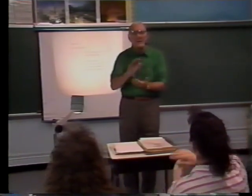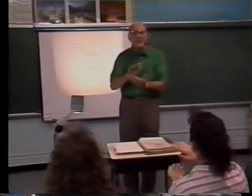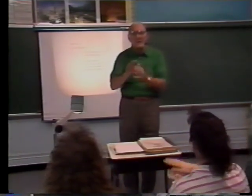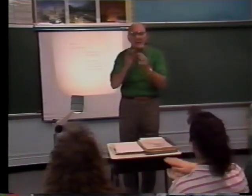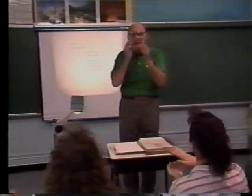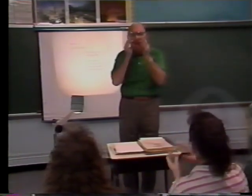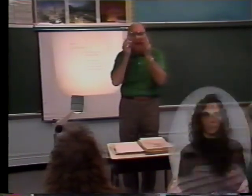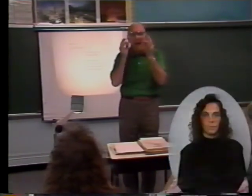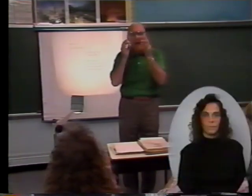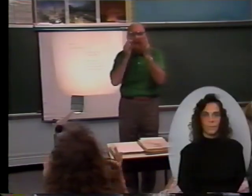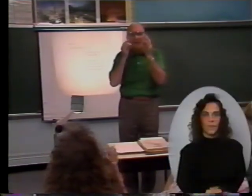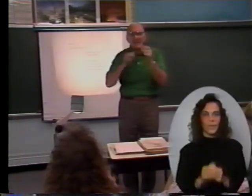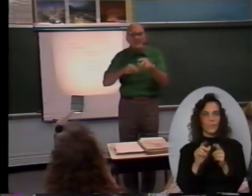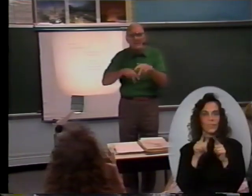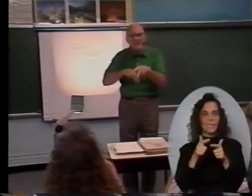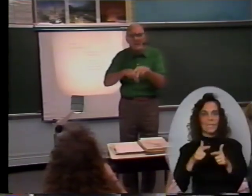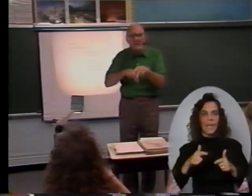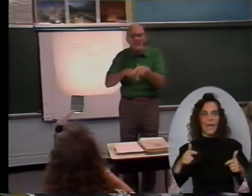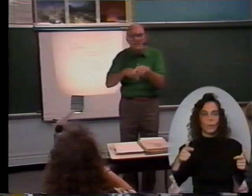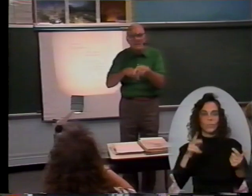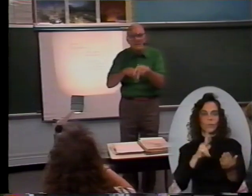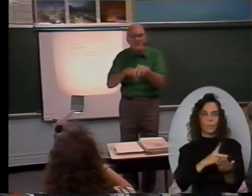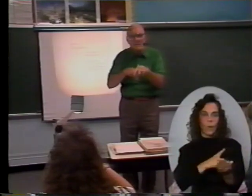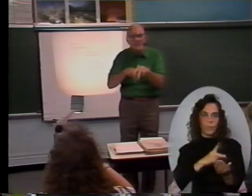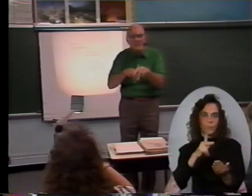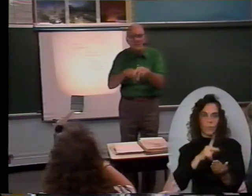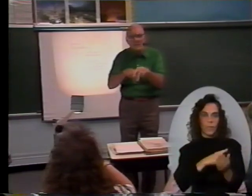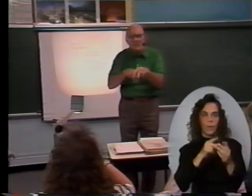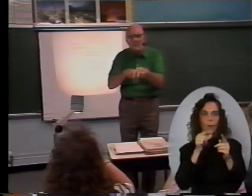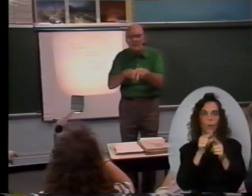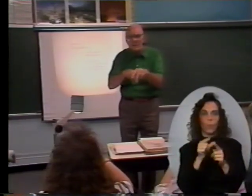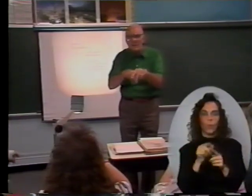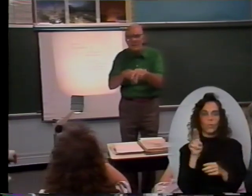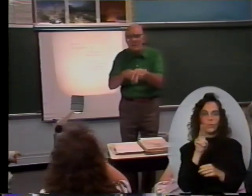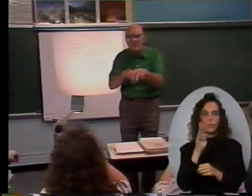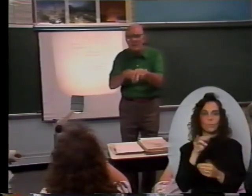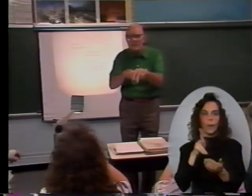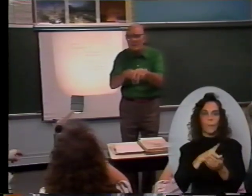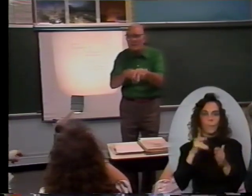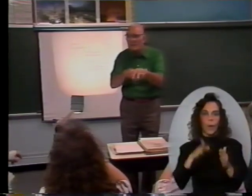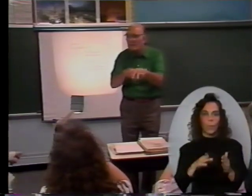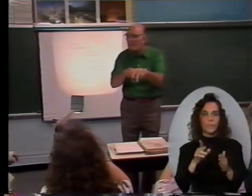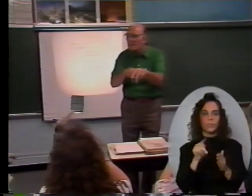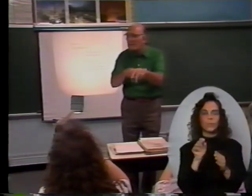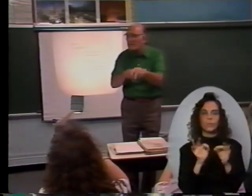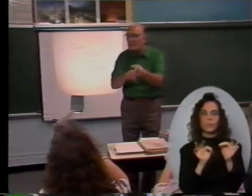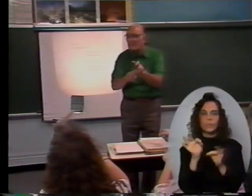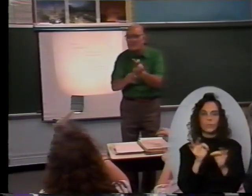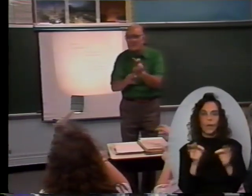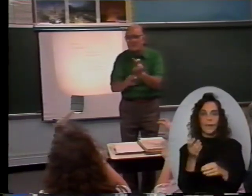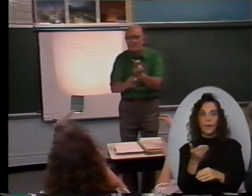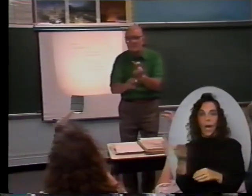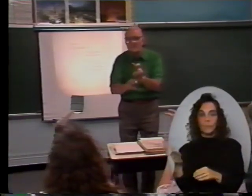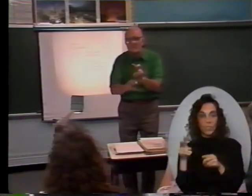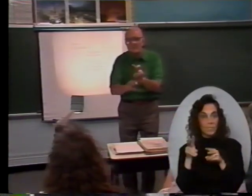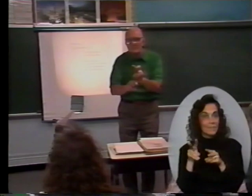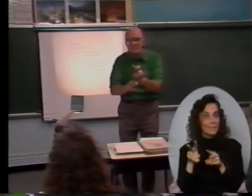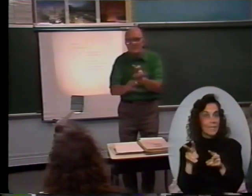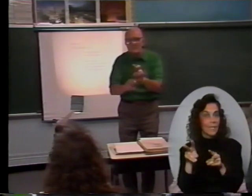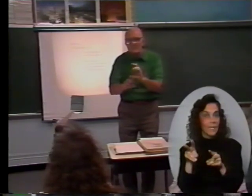The language of poetry. Words used by poets to describe an object seen, or a